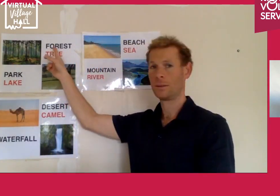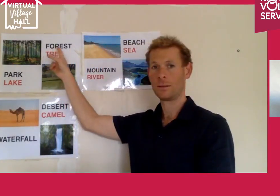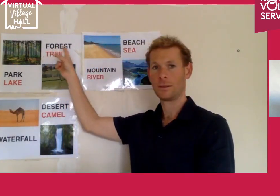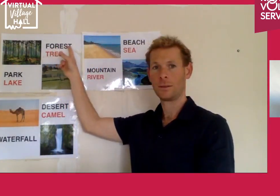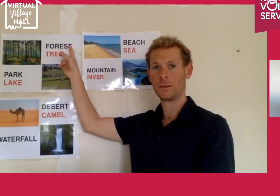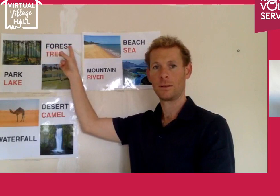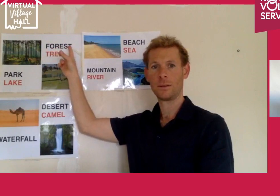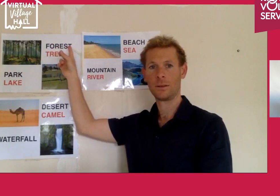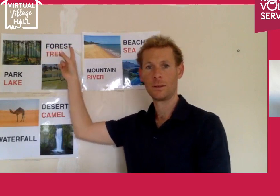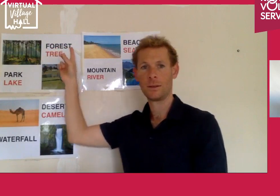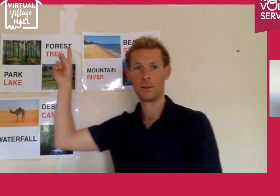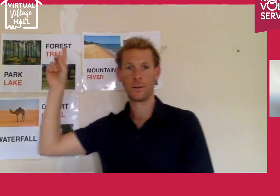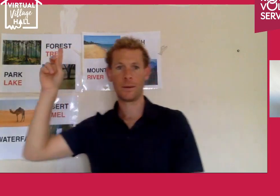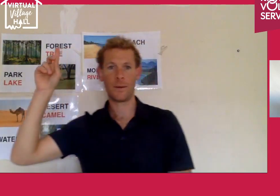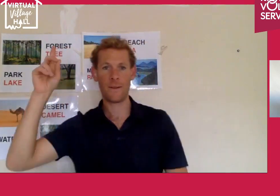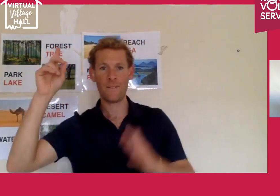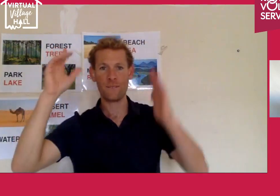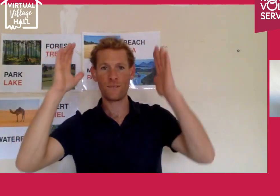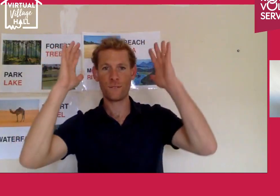Okay, forest,